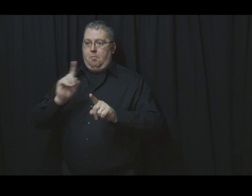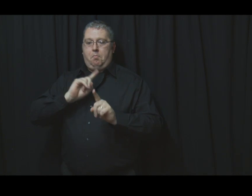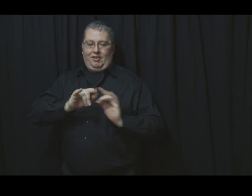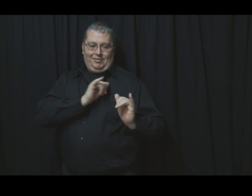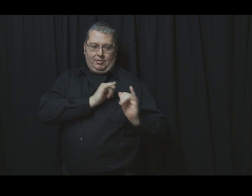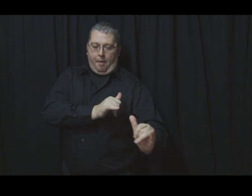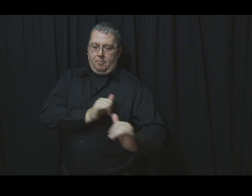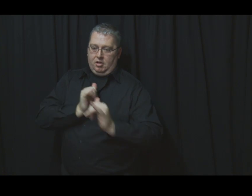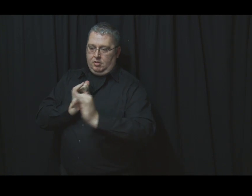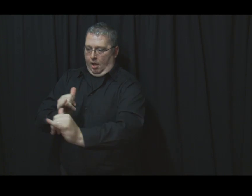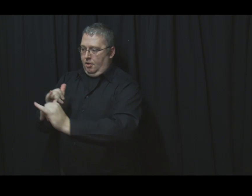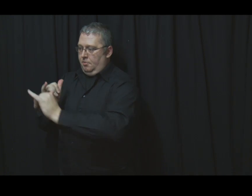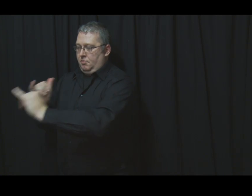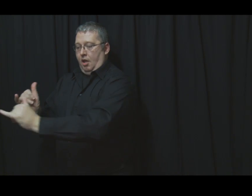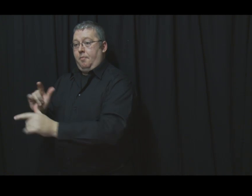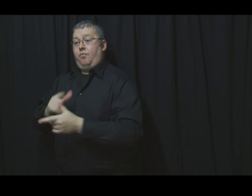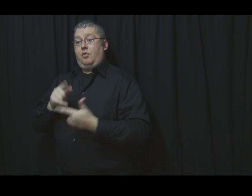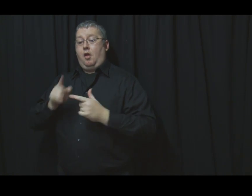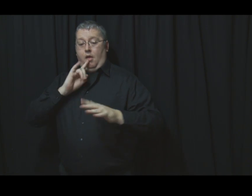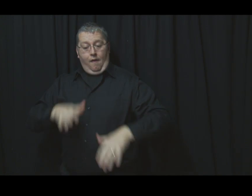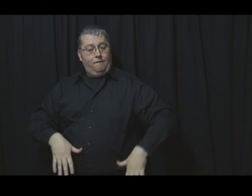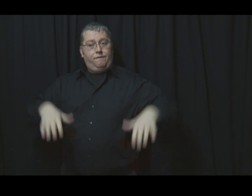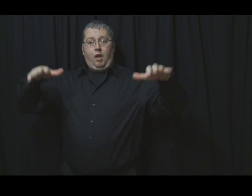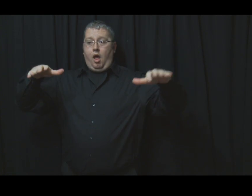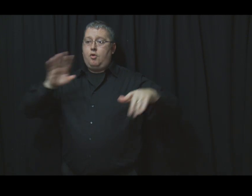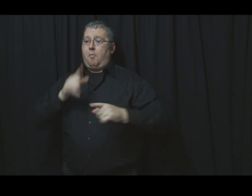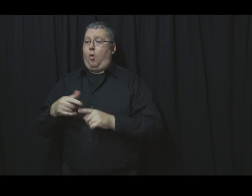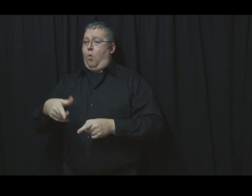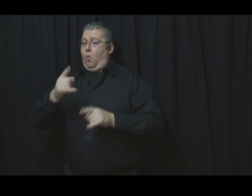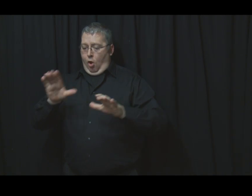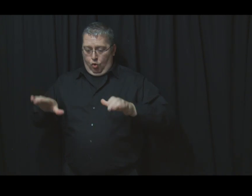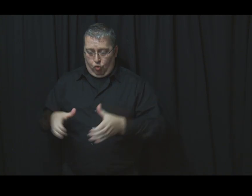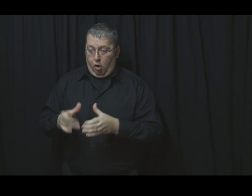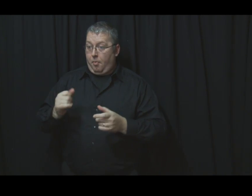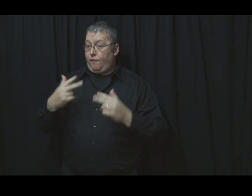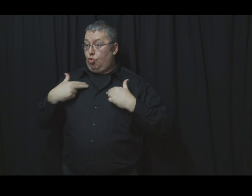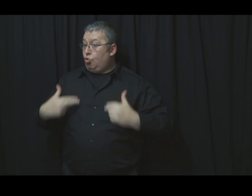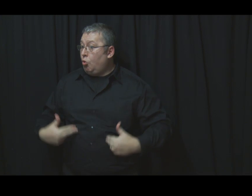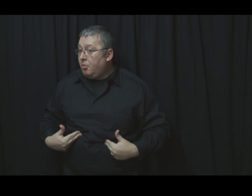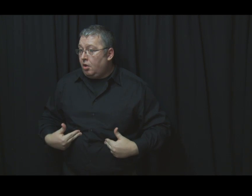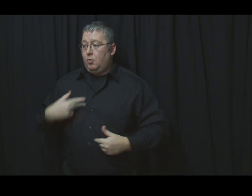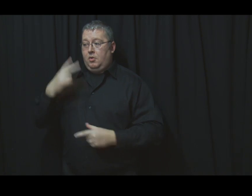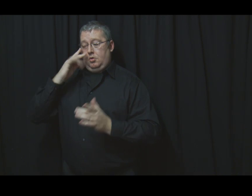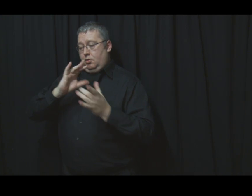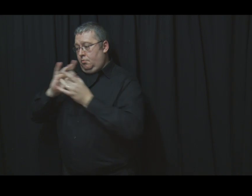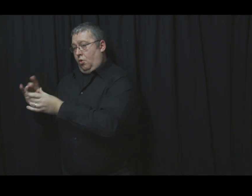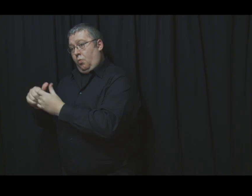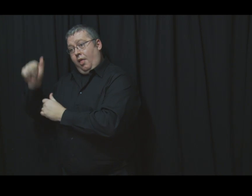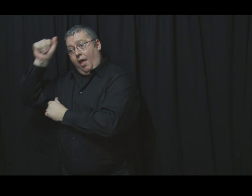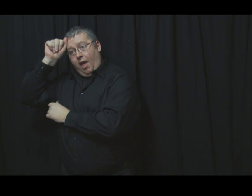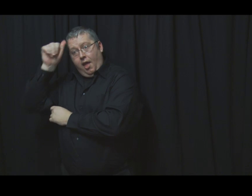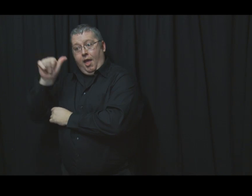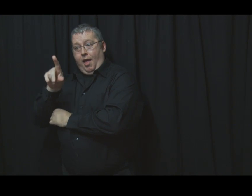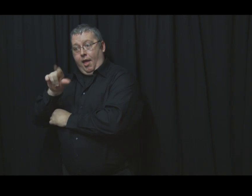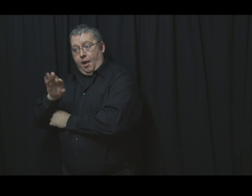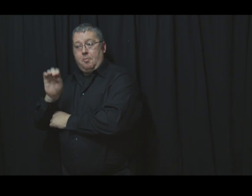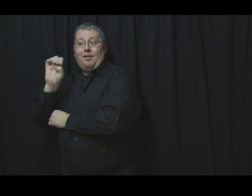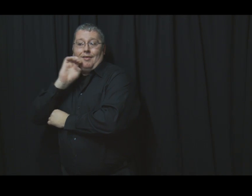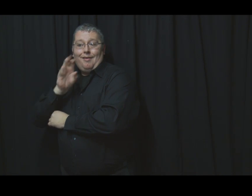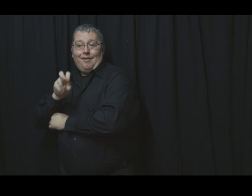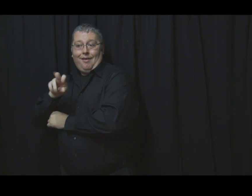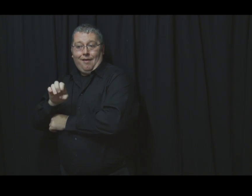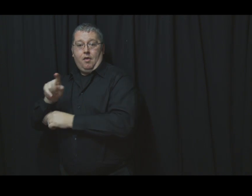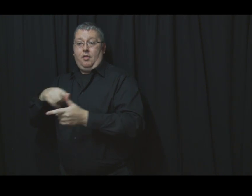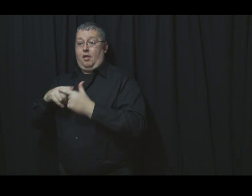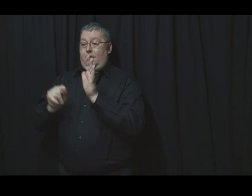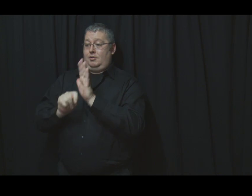of humans, because we all go back to Adam and Eve. Biologically, that would mean there's one race. Evidence confirming the Tower of Babel, that God gave different